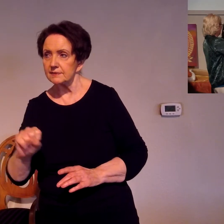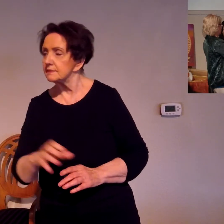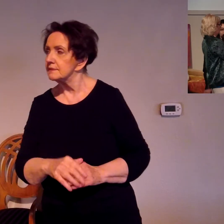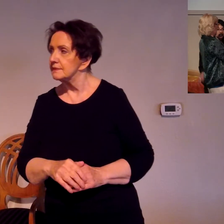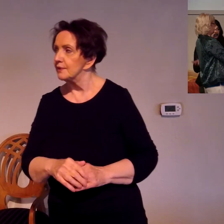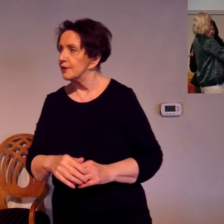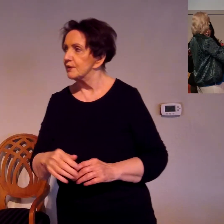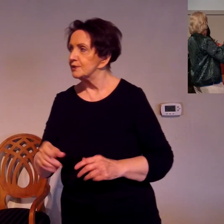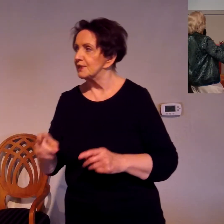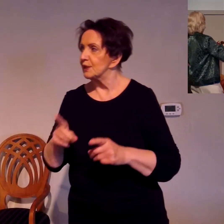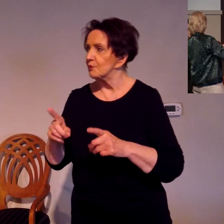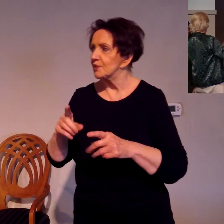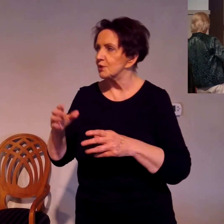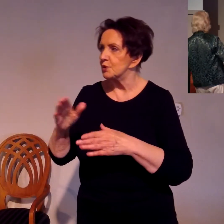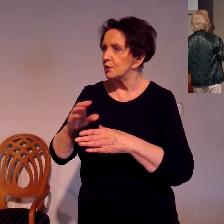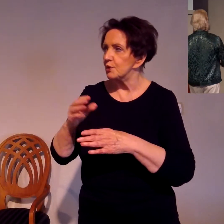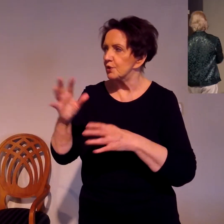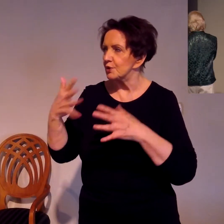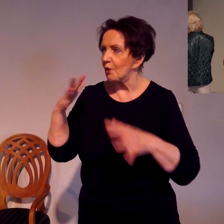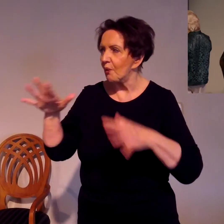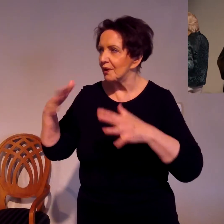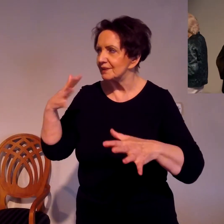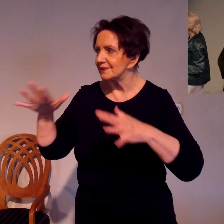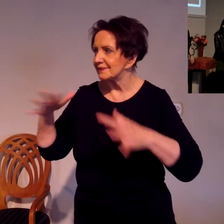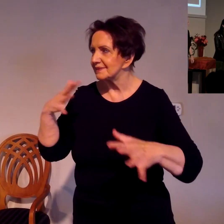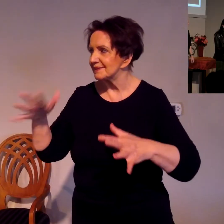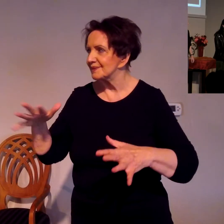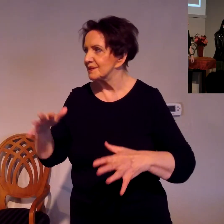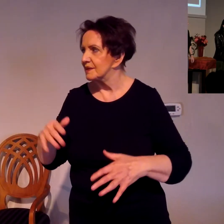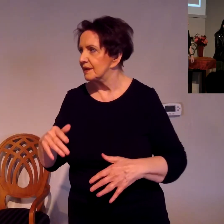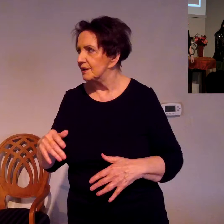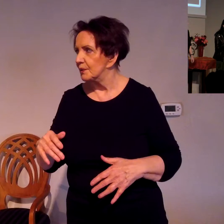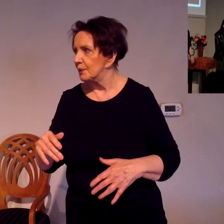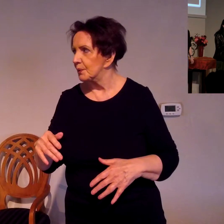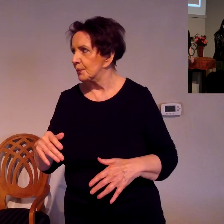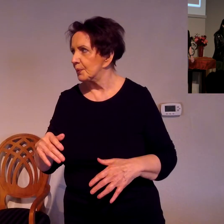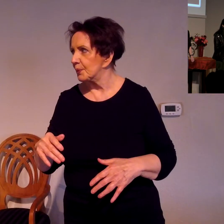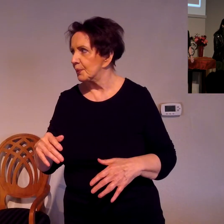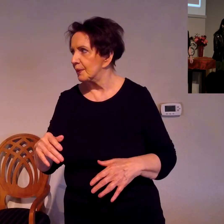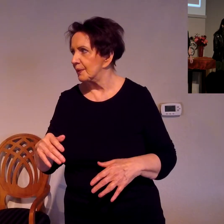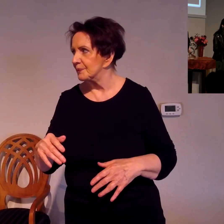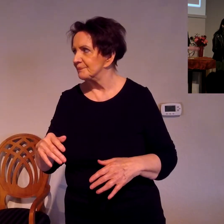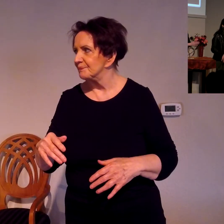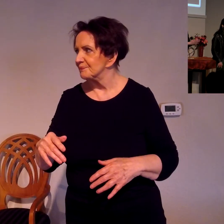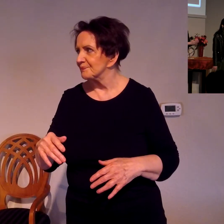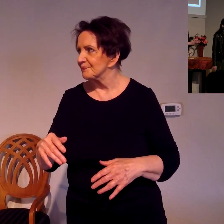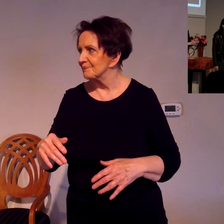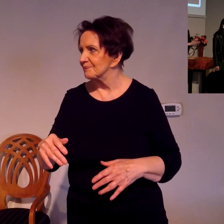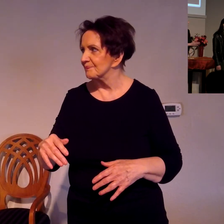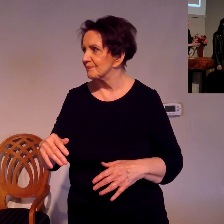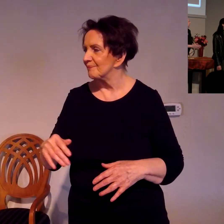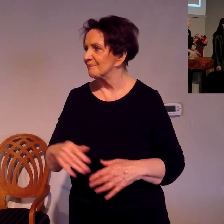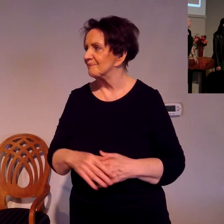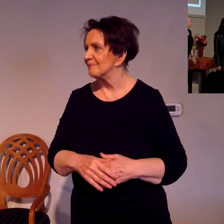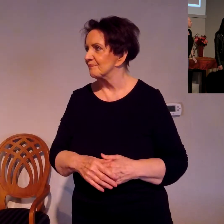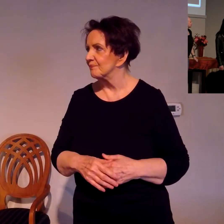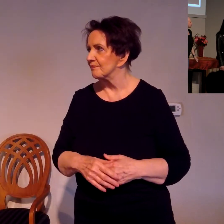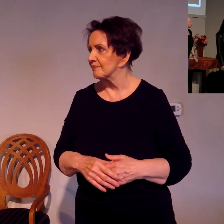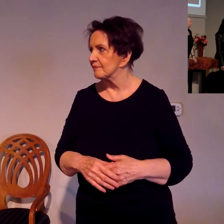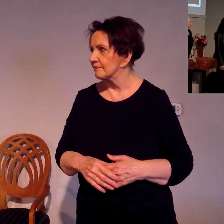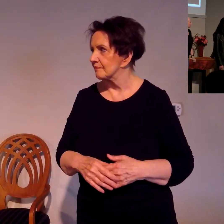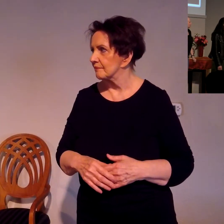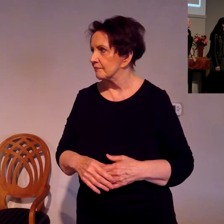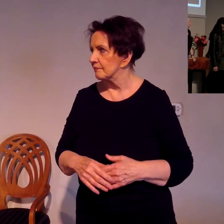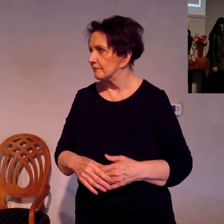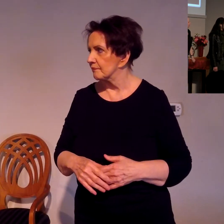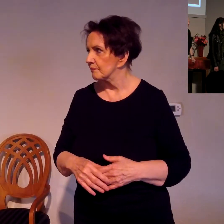here, right? Yeah, exactly. Do that again. Do that, right? That. It's going through that, right? And what are you guys?